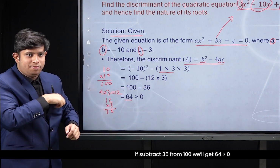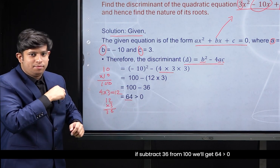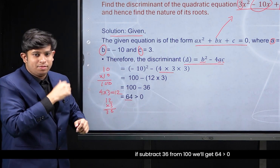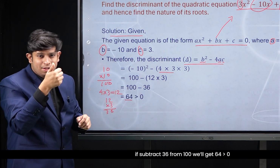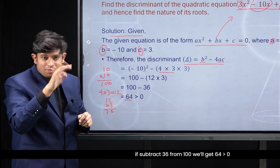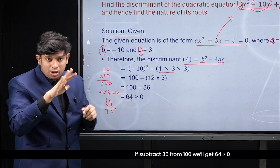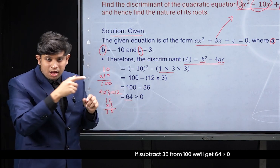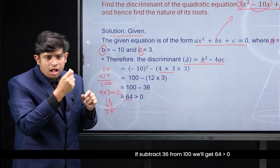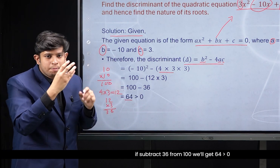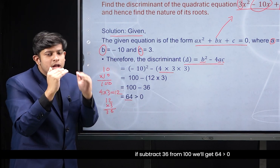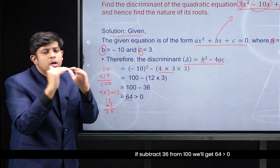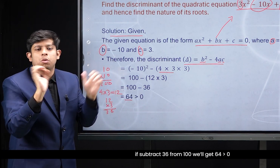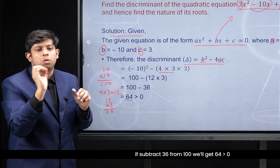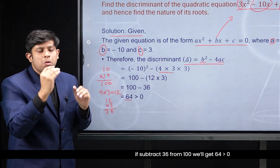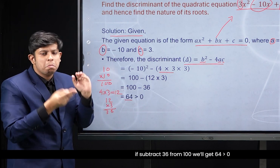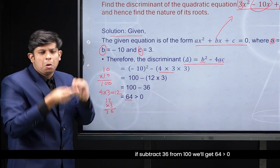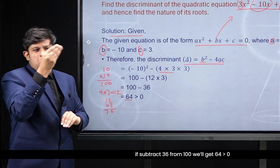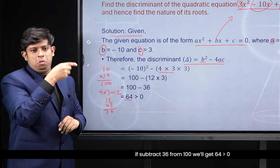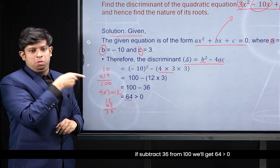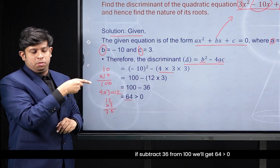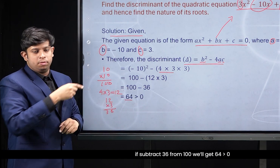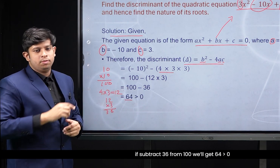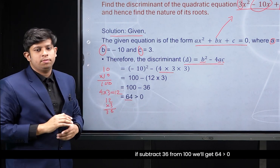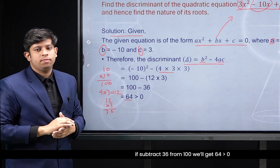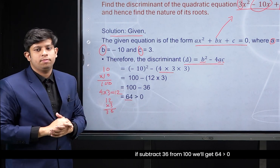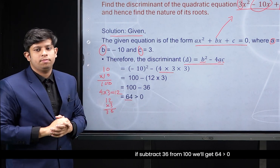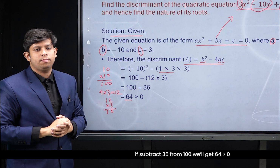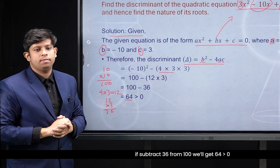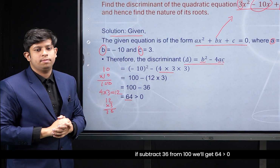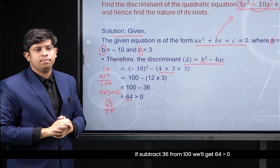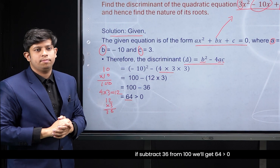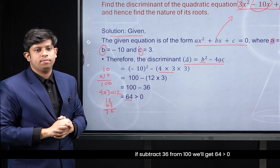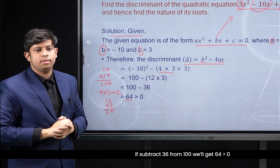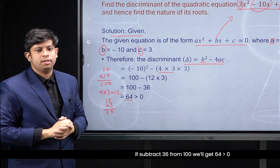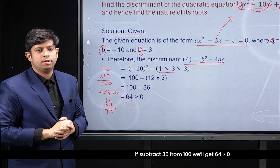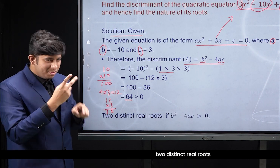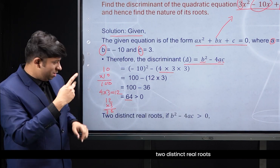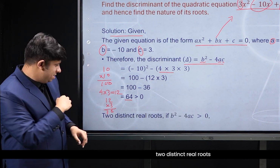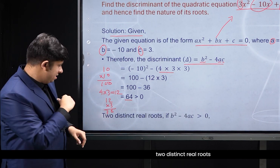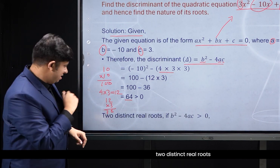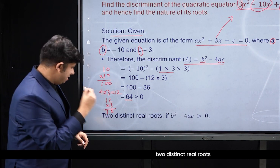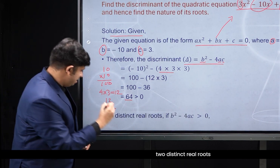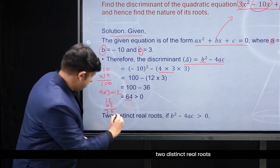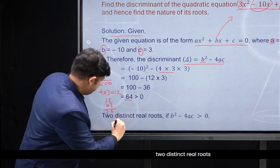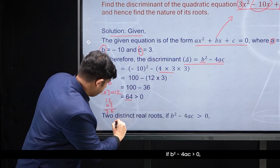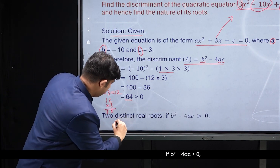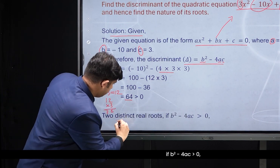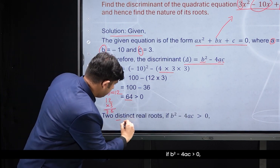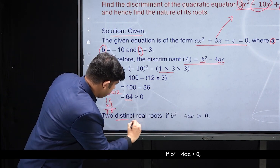If we subtract 36 from 100, we will get 64, which is greater than 0. Two distinct real roots if b